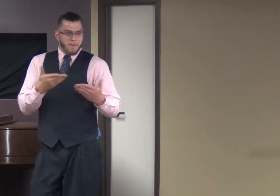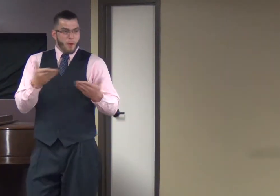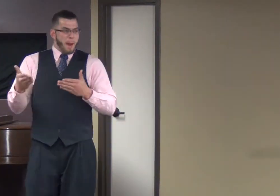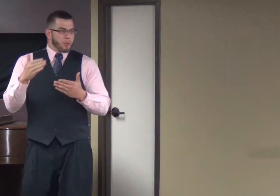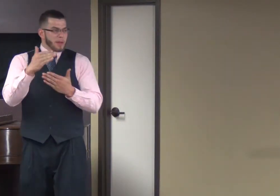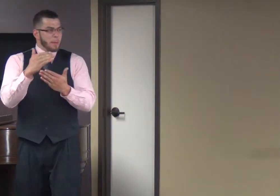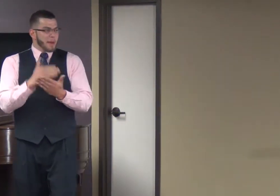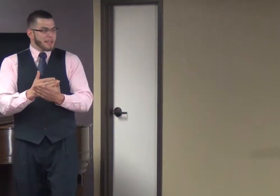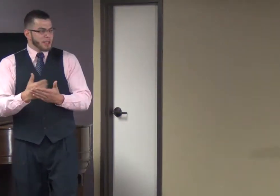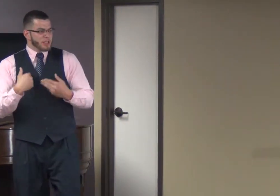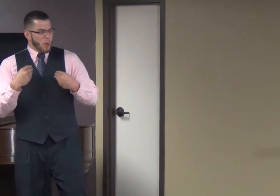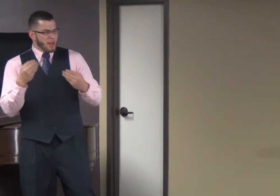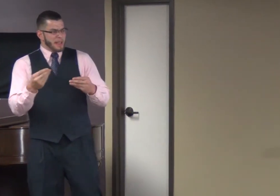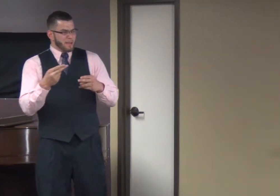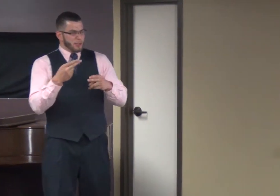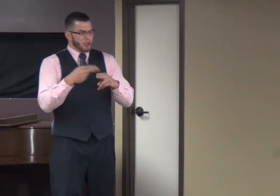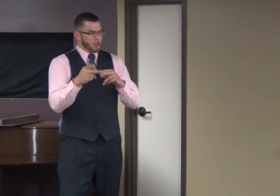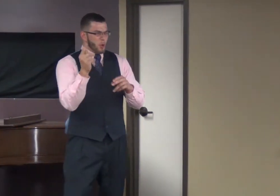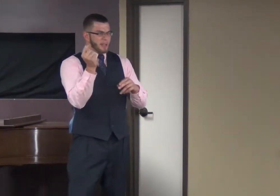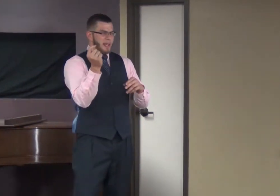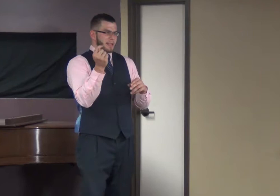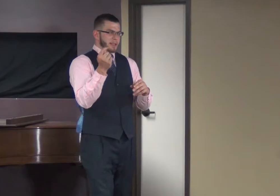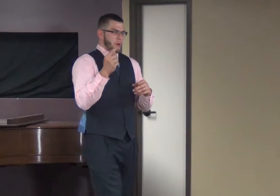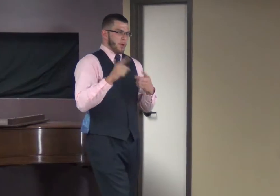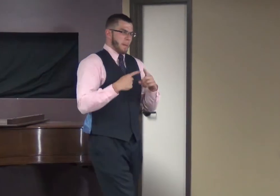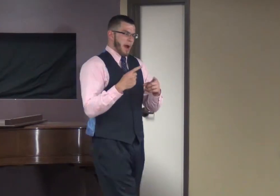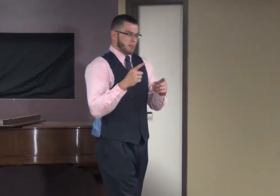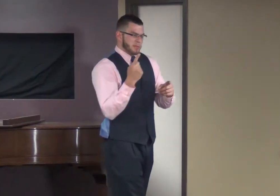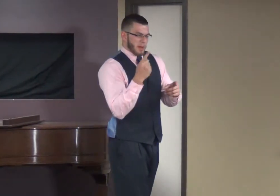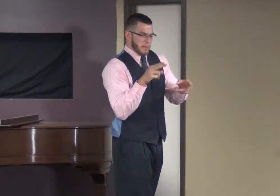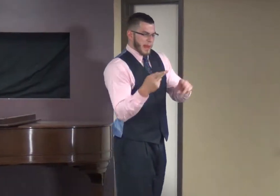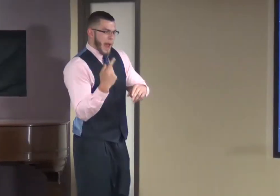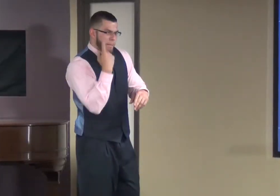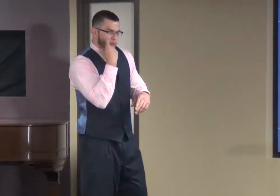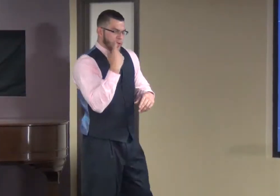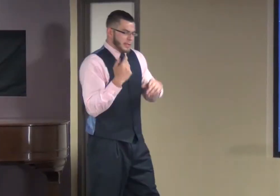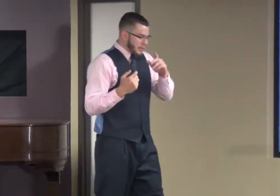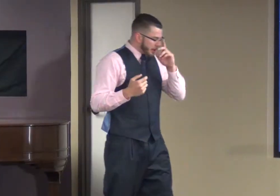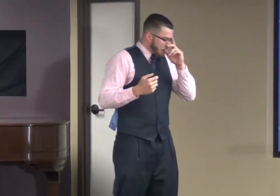Before I bring the message, I want to give short testimony about something happened recently.